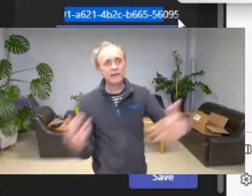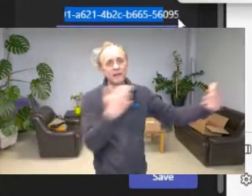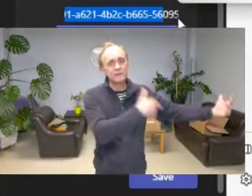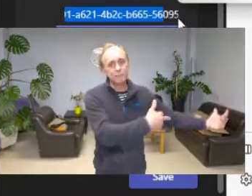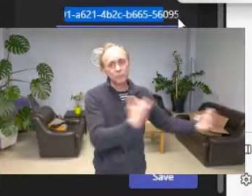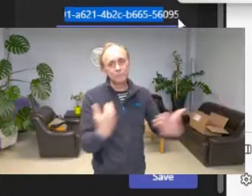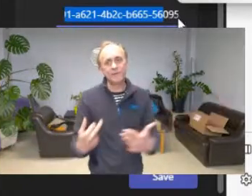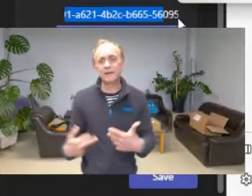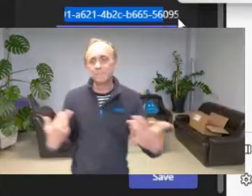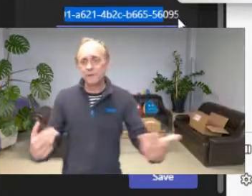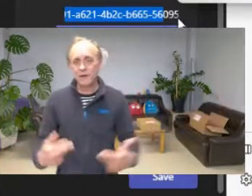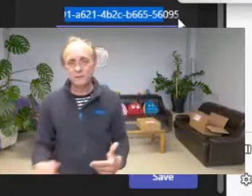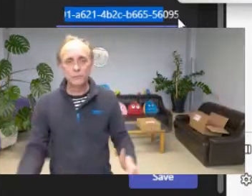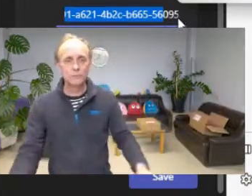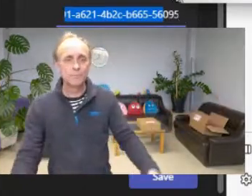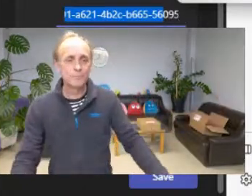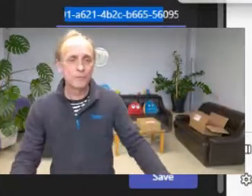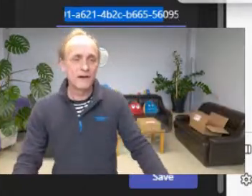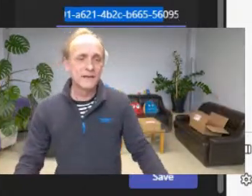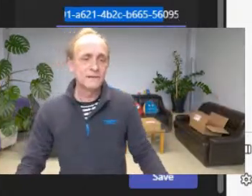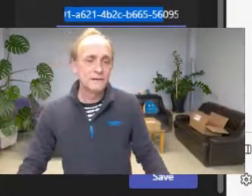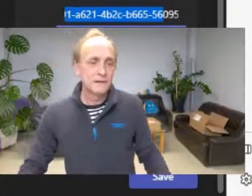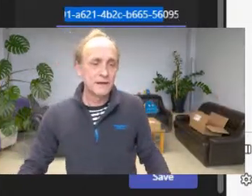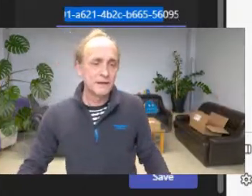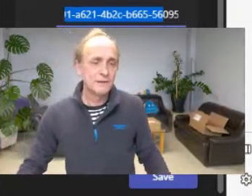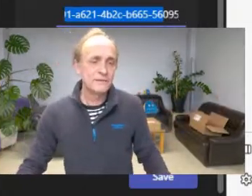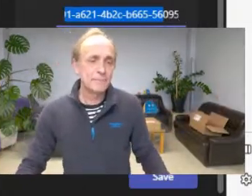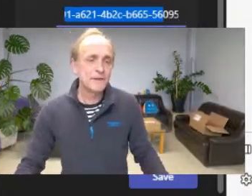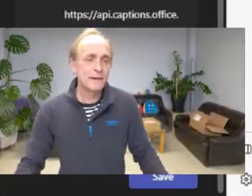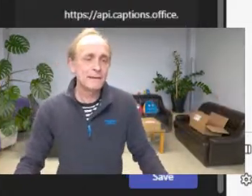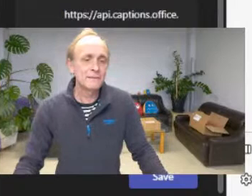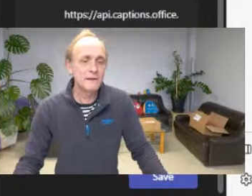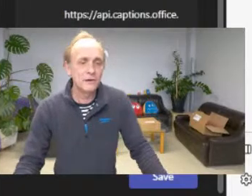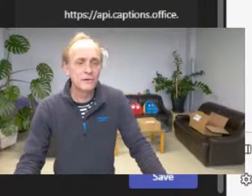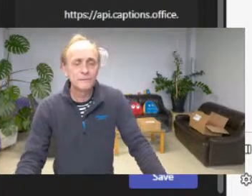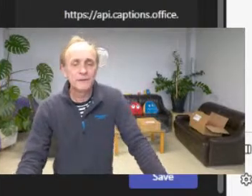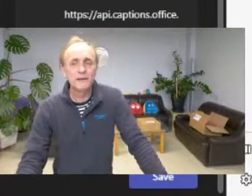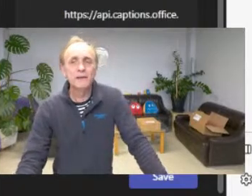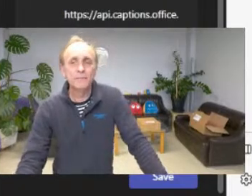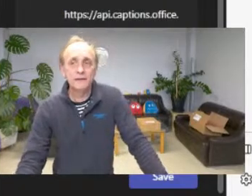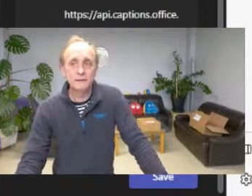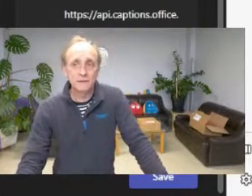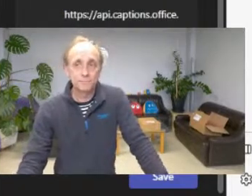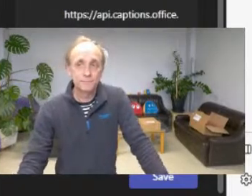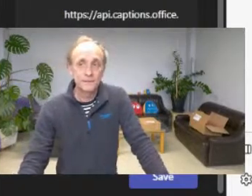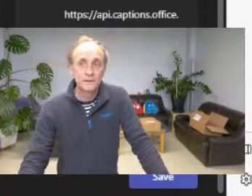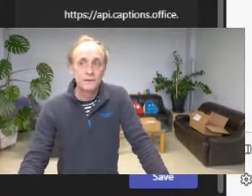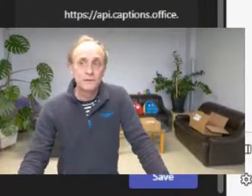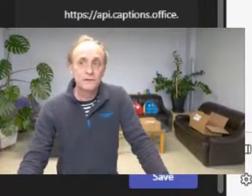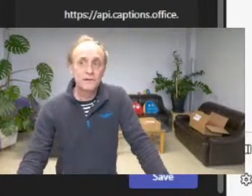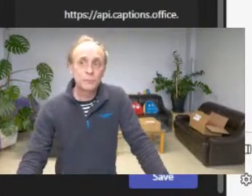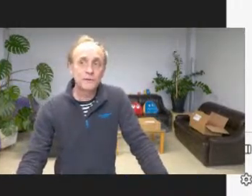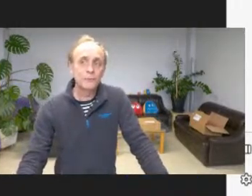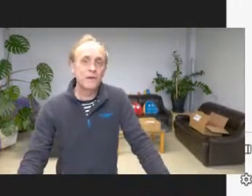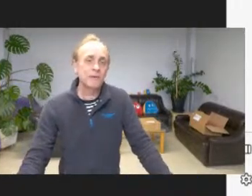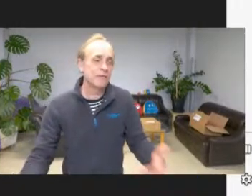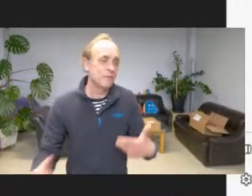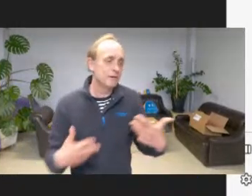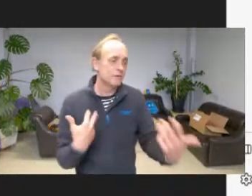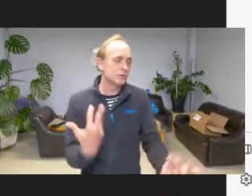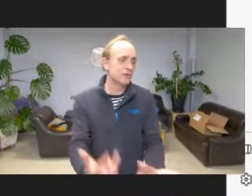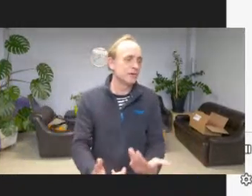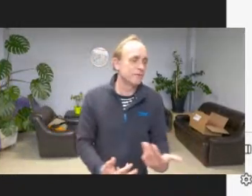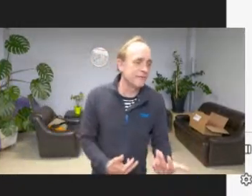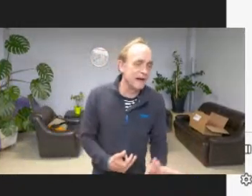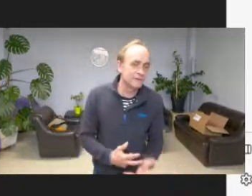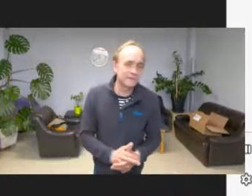using then as a postback to provide the subtitles here in the meeting. So this was a very,